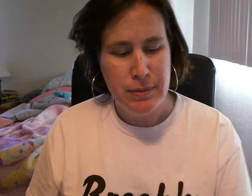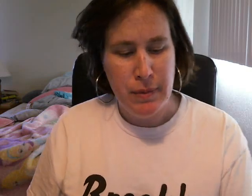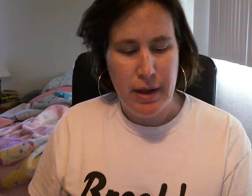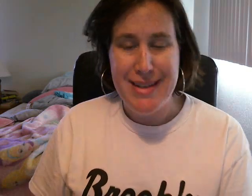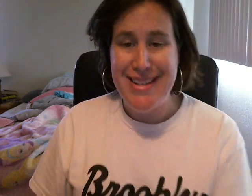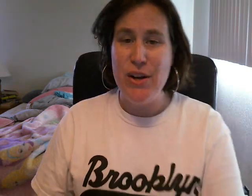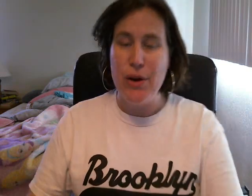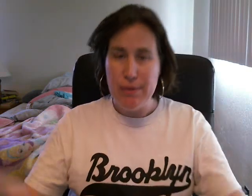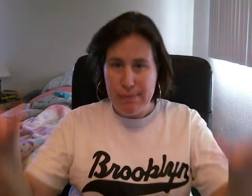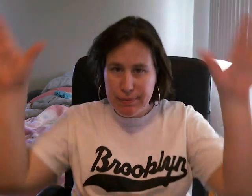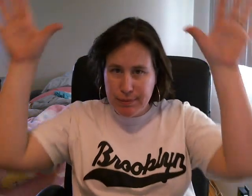Deer.